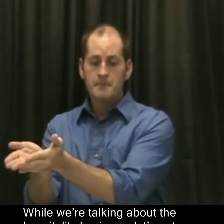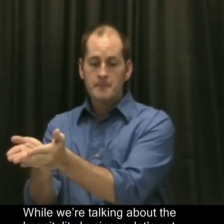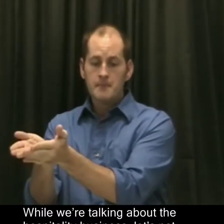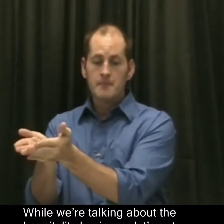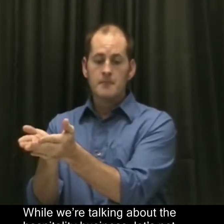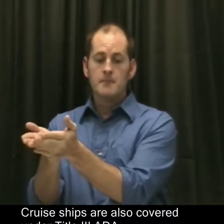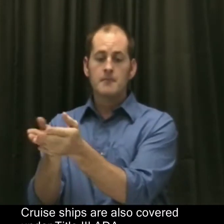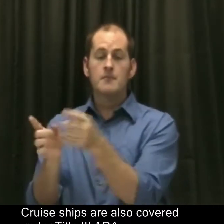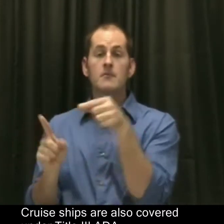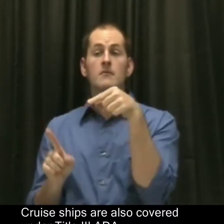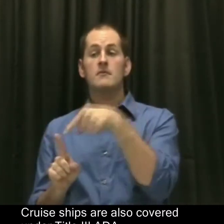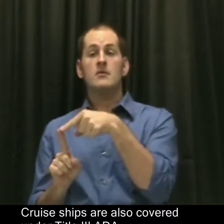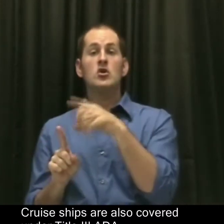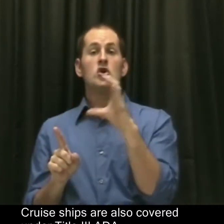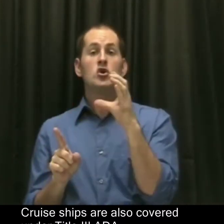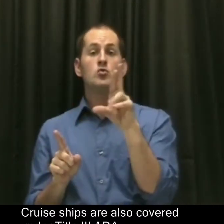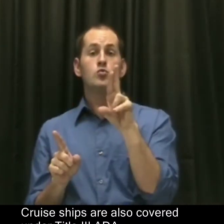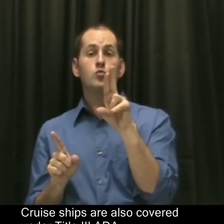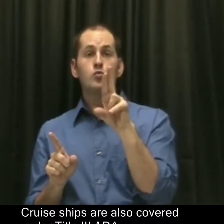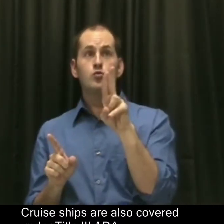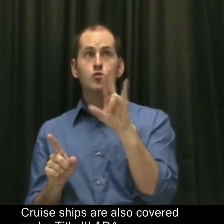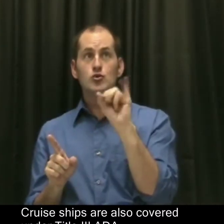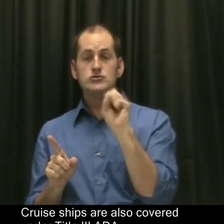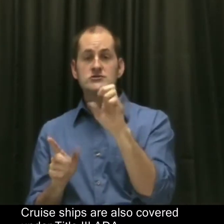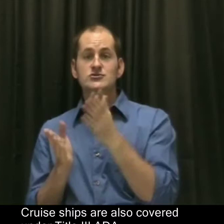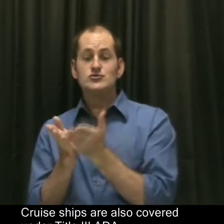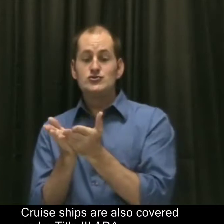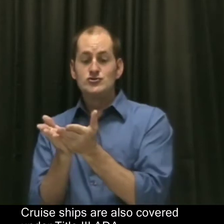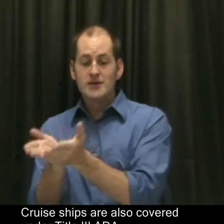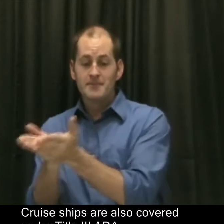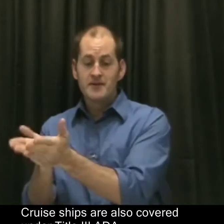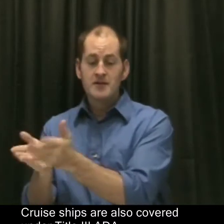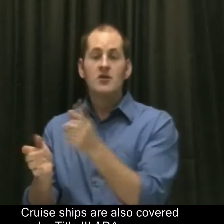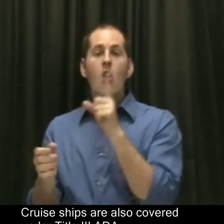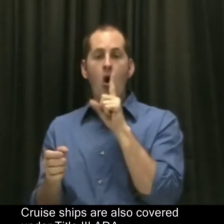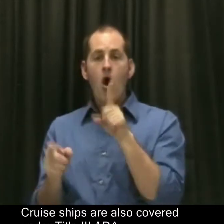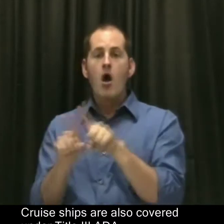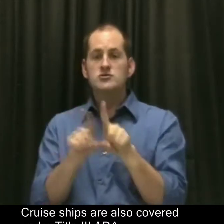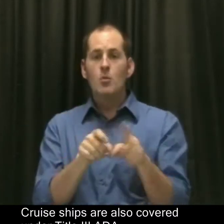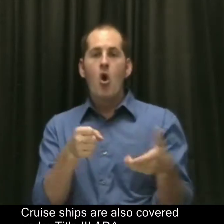Cruise ships are also covered under Title III of the ADA.